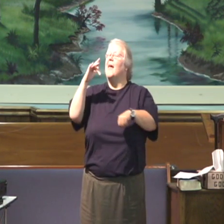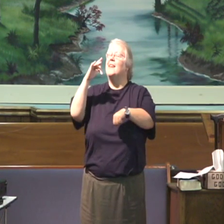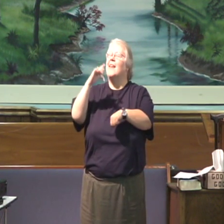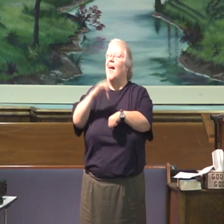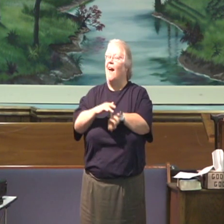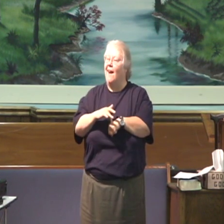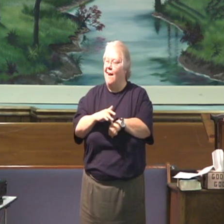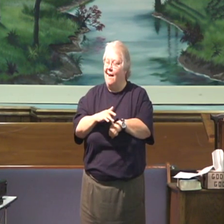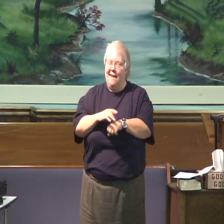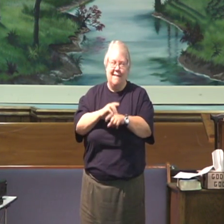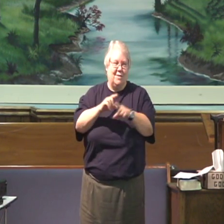been